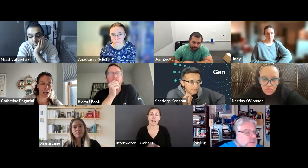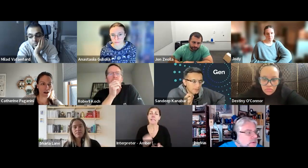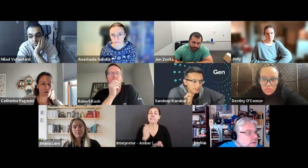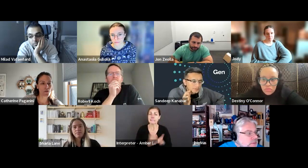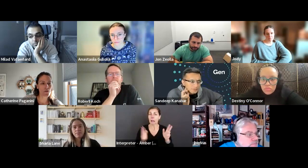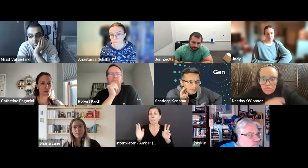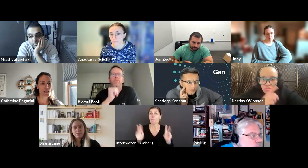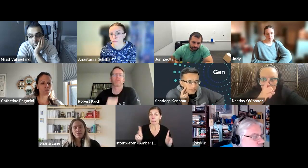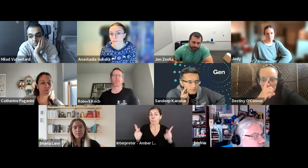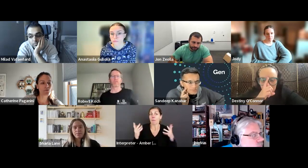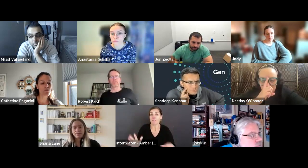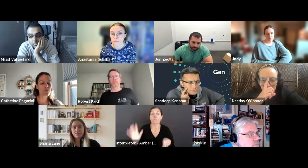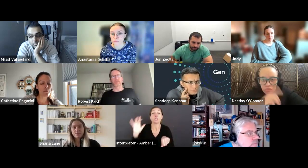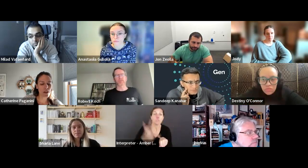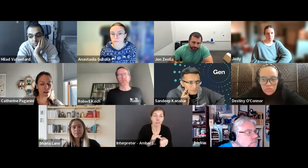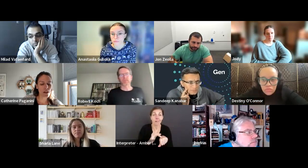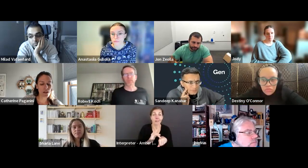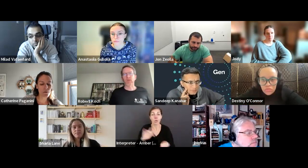KubeCon Chicago, you've seen